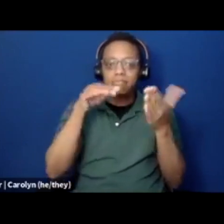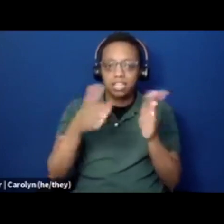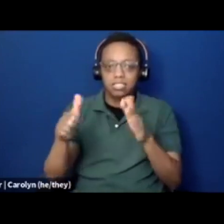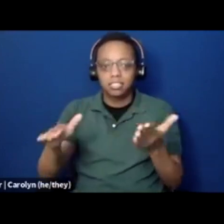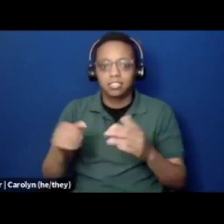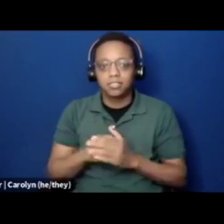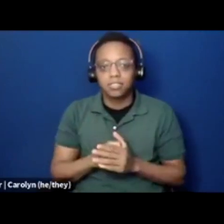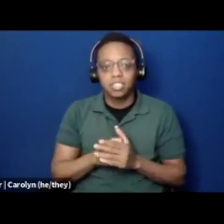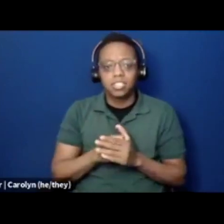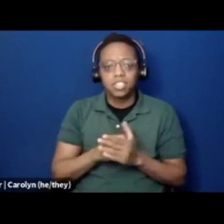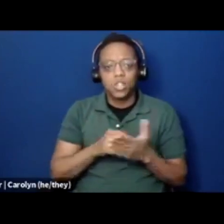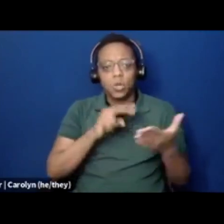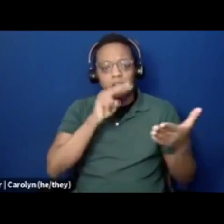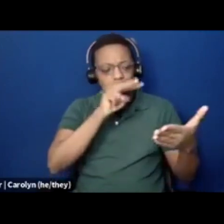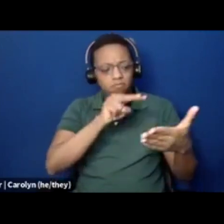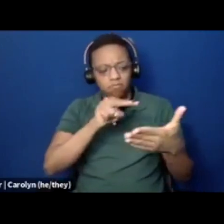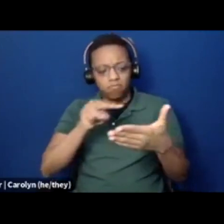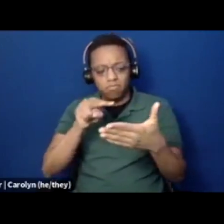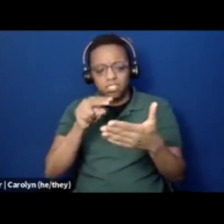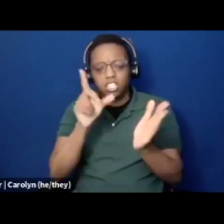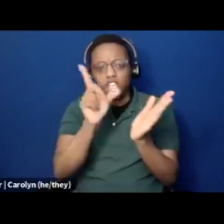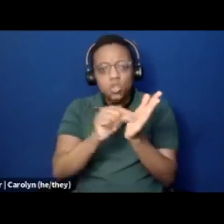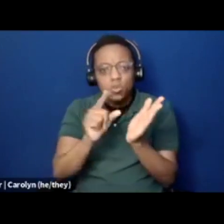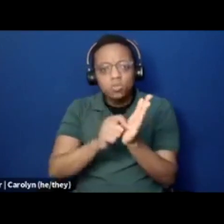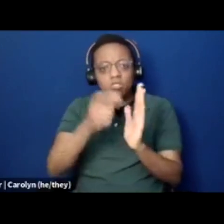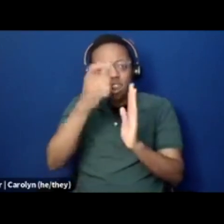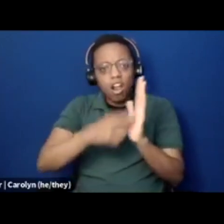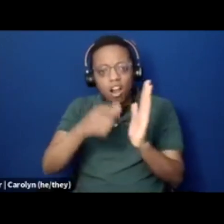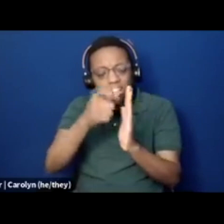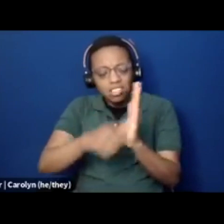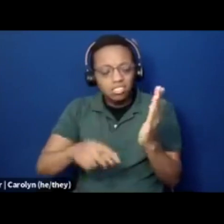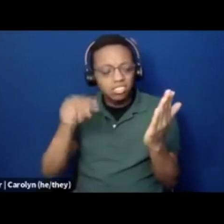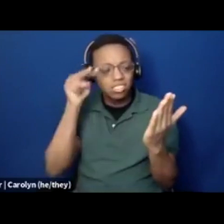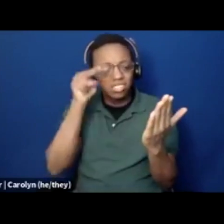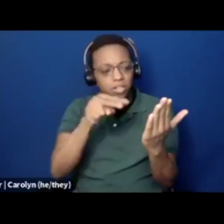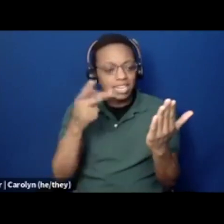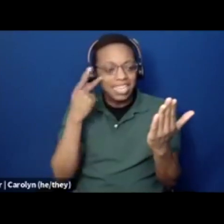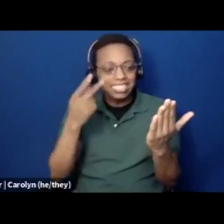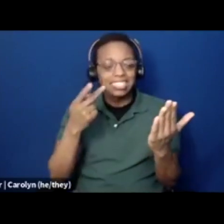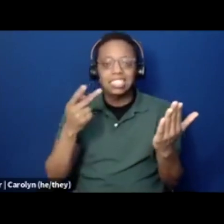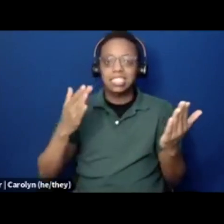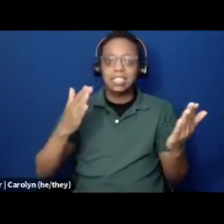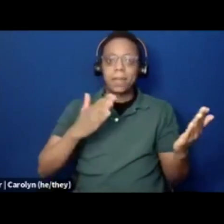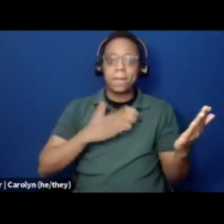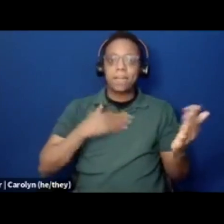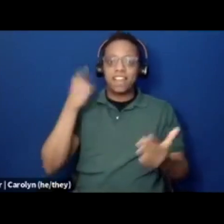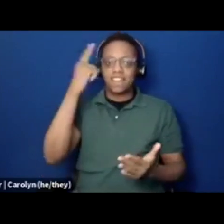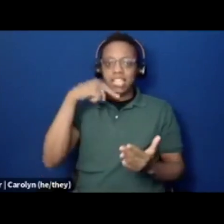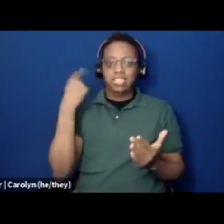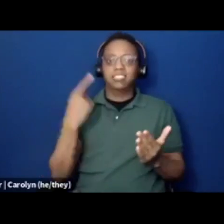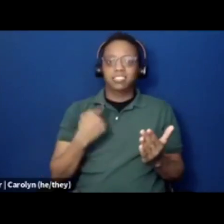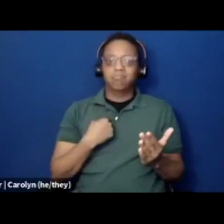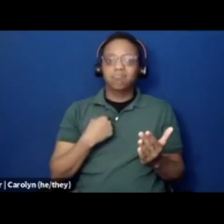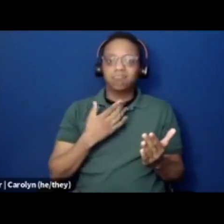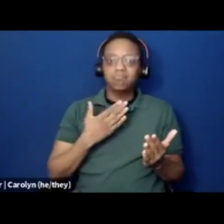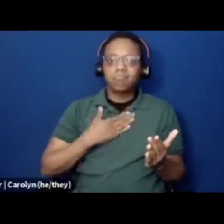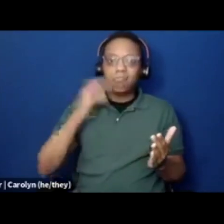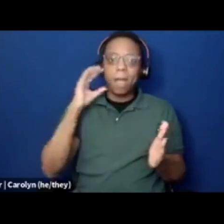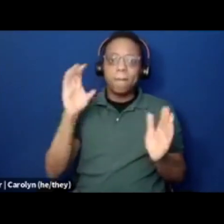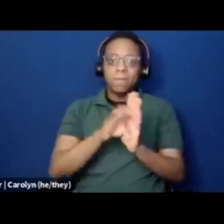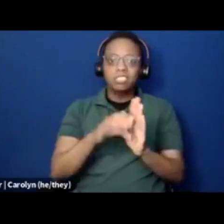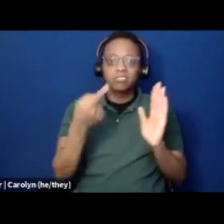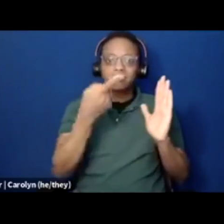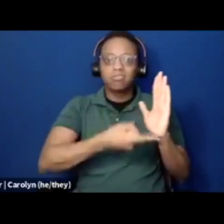articles, it's so hard not to see my face as a possibility to be on this news article, even during my work,